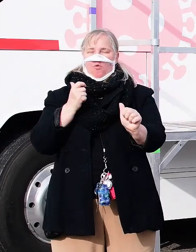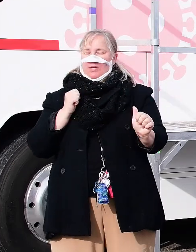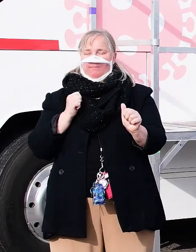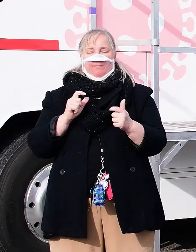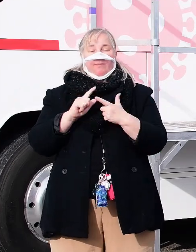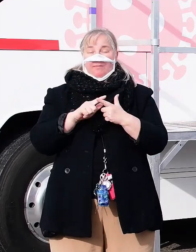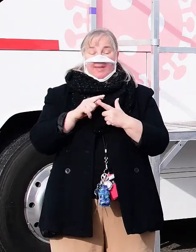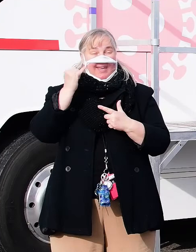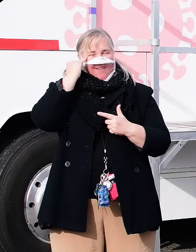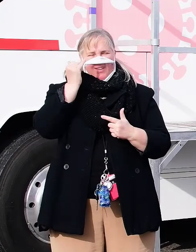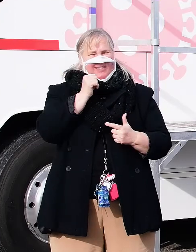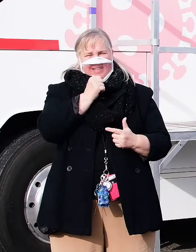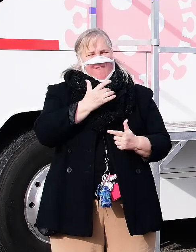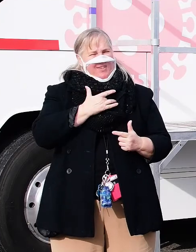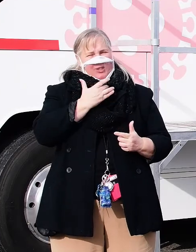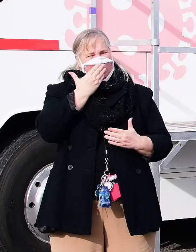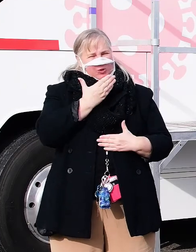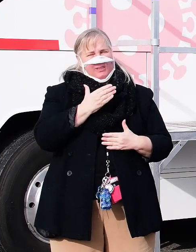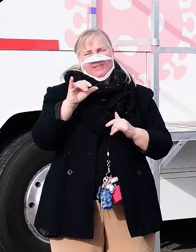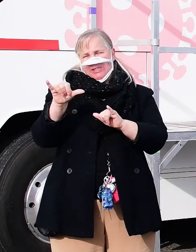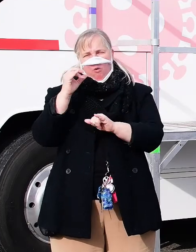well, and get vaccinated.